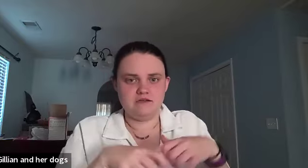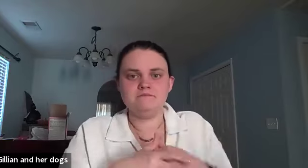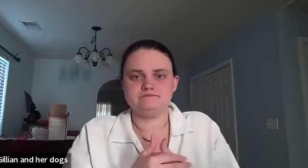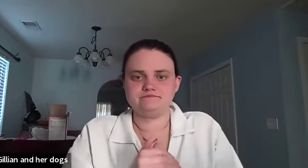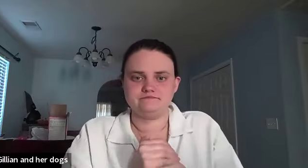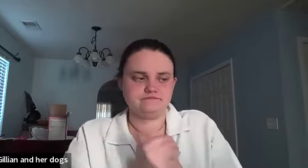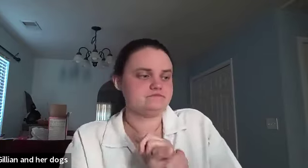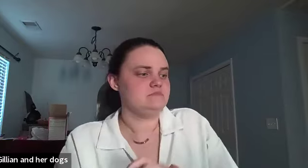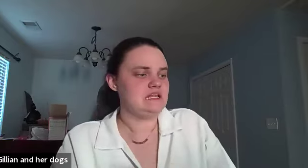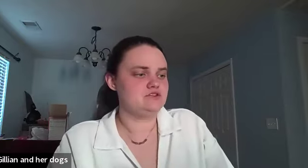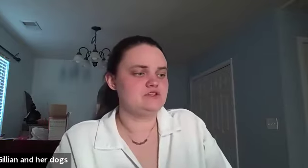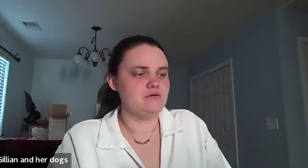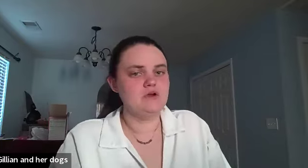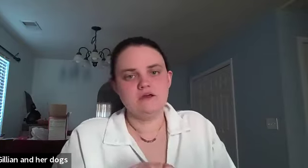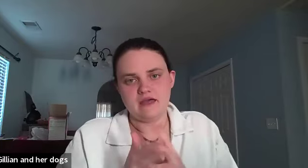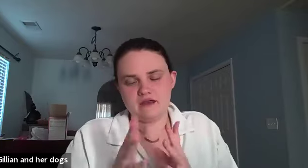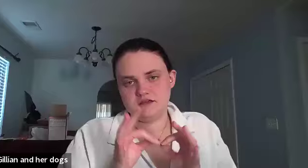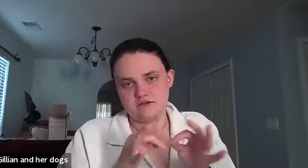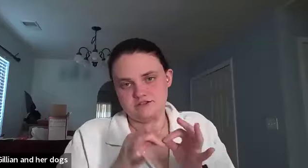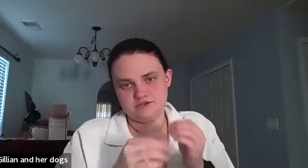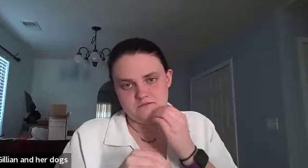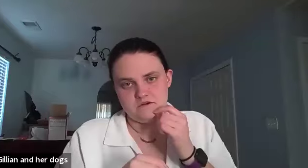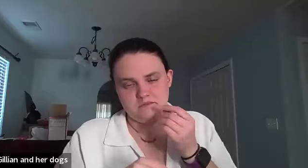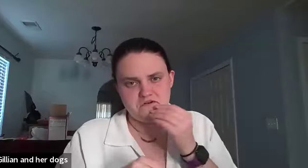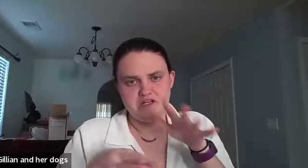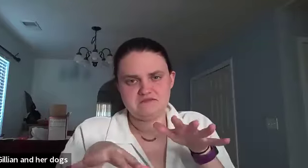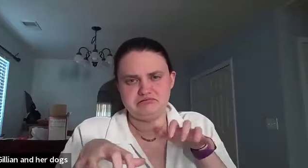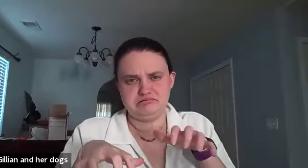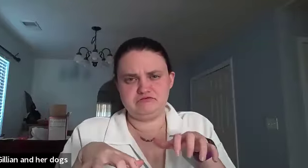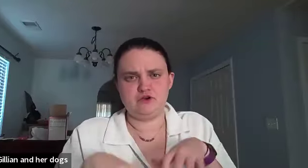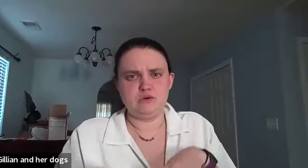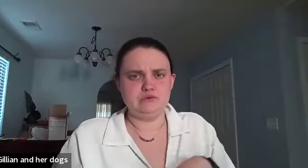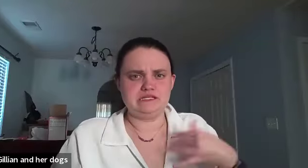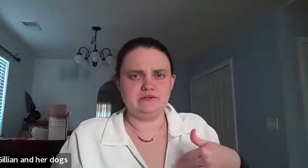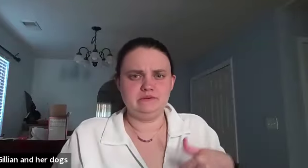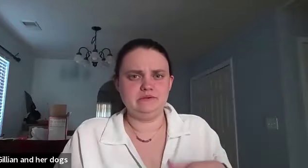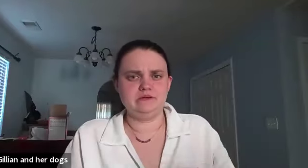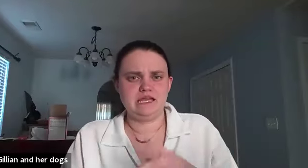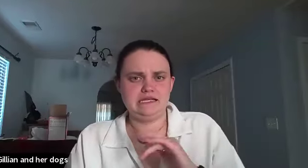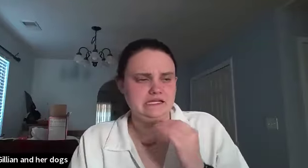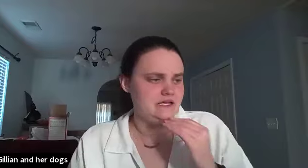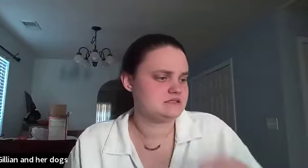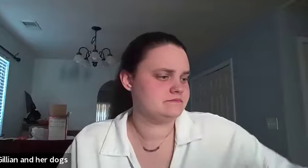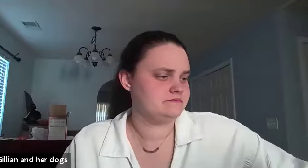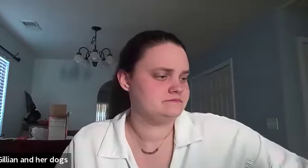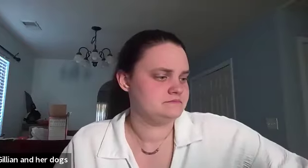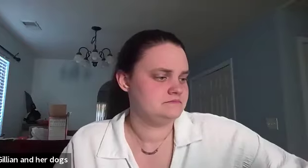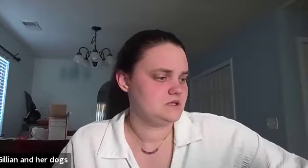Okay, so that can also describe food. Like my food is frozen. Ooh, I can't eat it yet. All